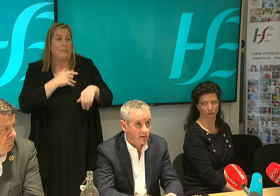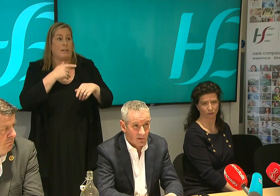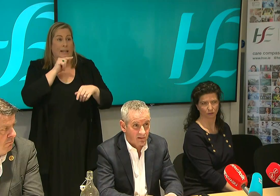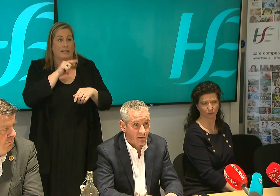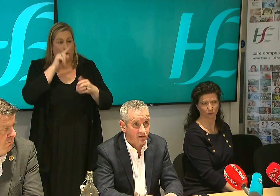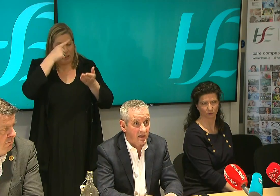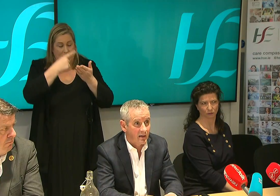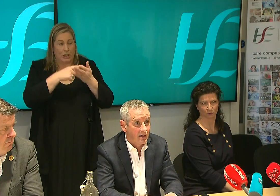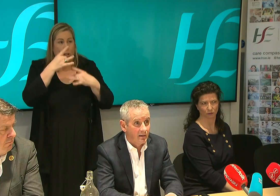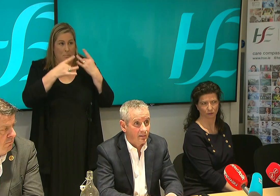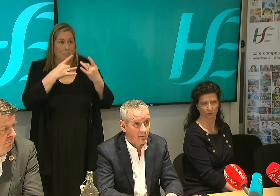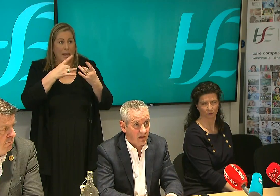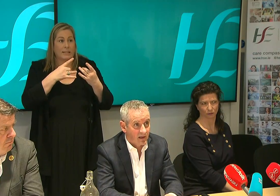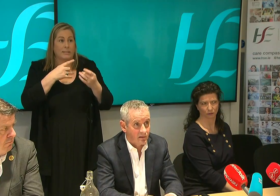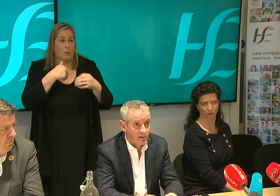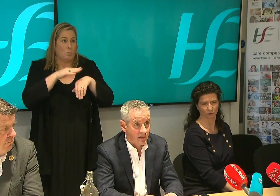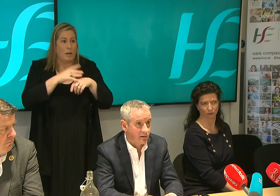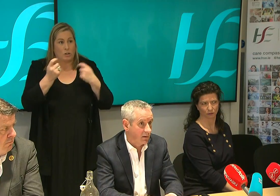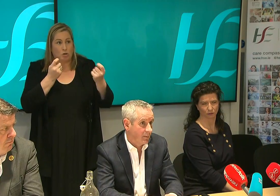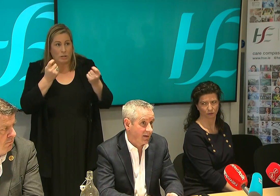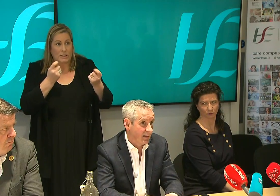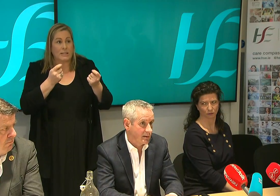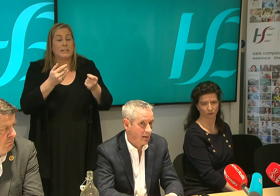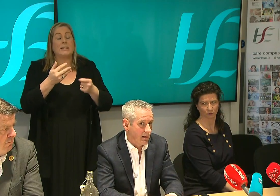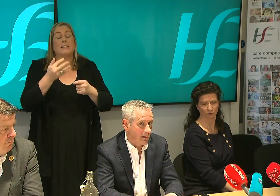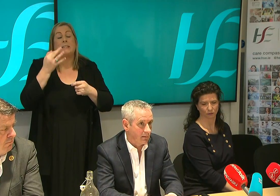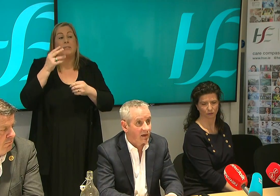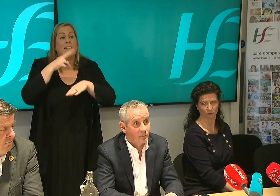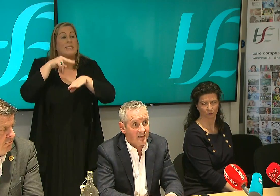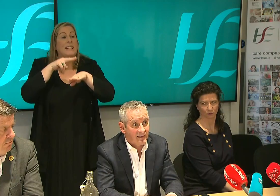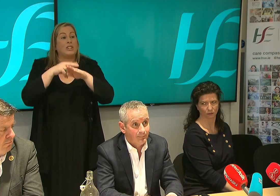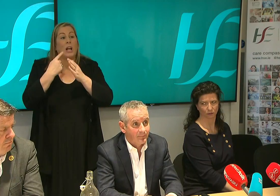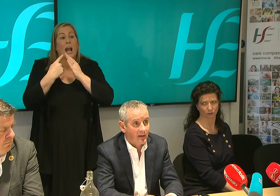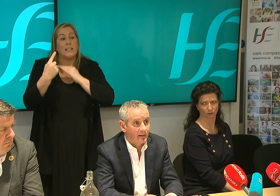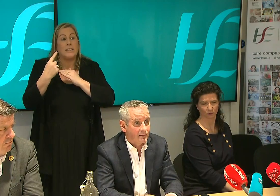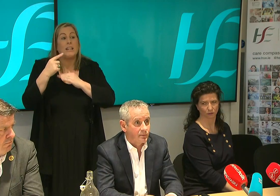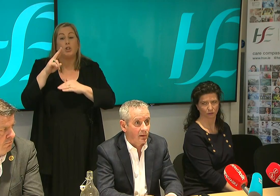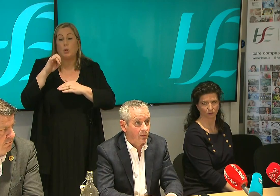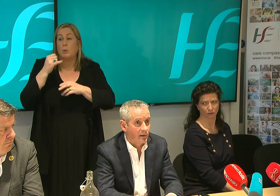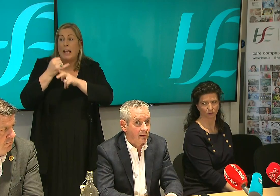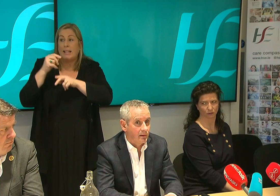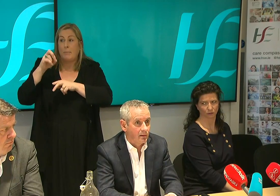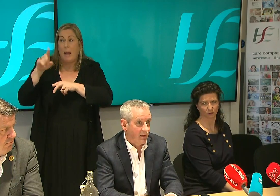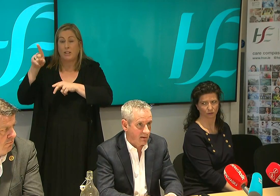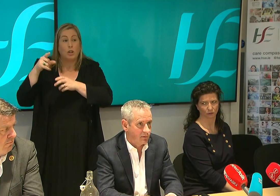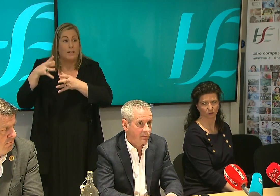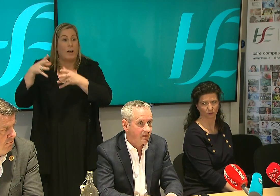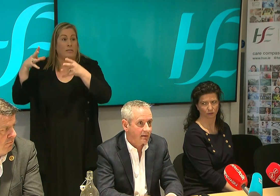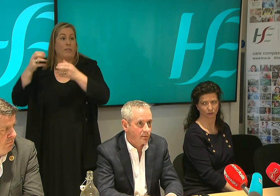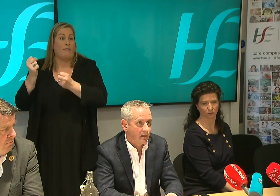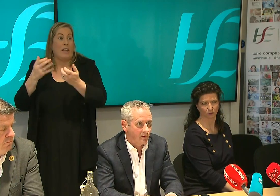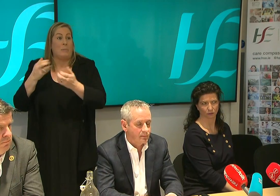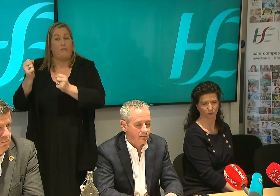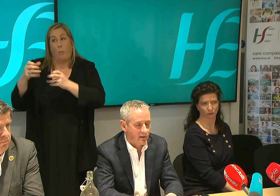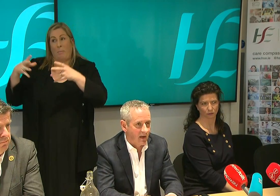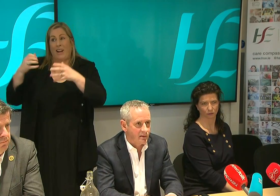that's the approach that we'll continue to take. Obviously our national isolation unit in the matter has a greater capacity, and that's where we're investing further in